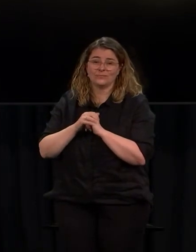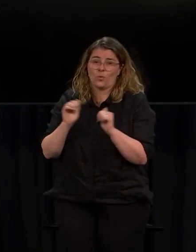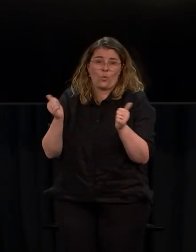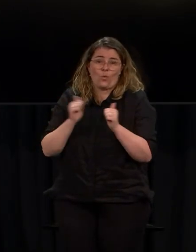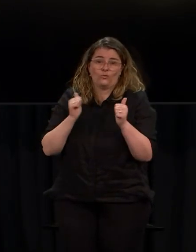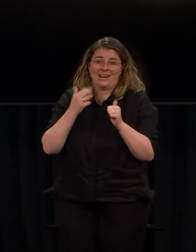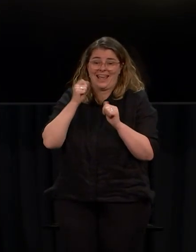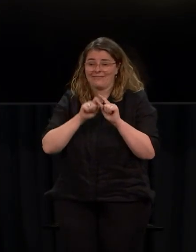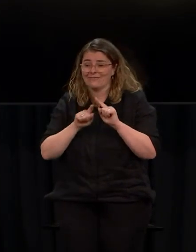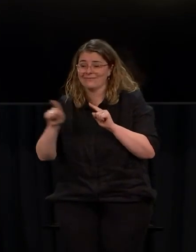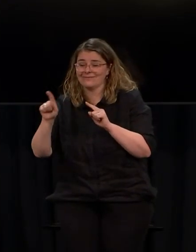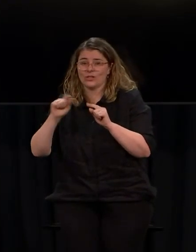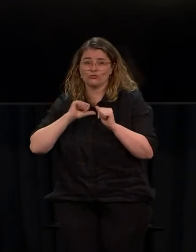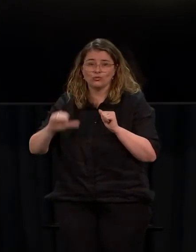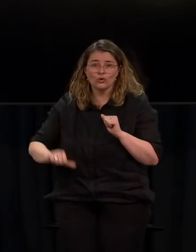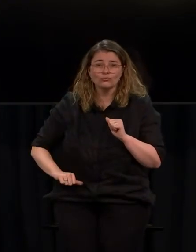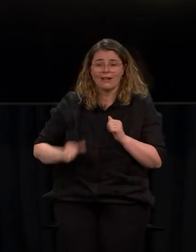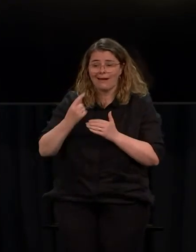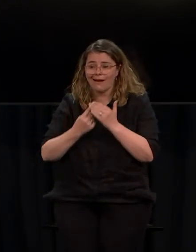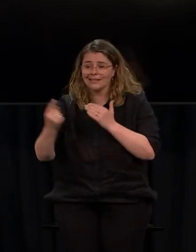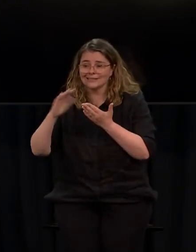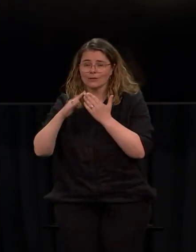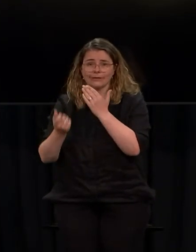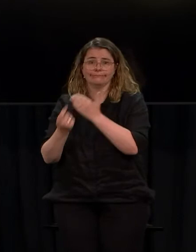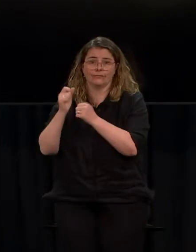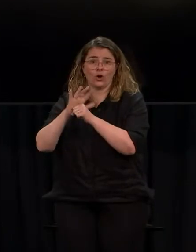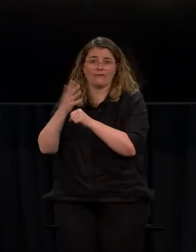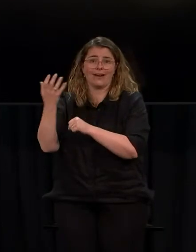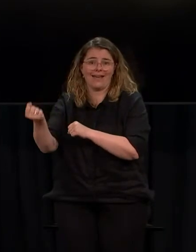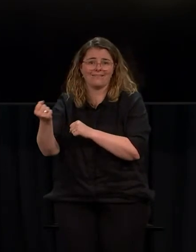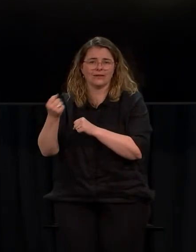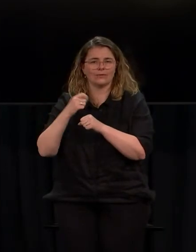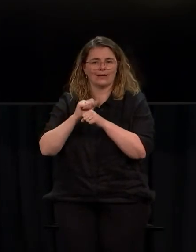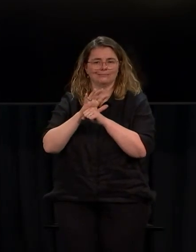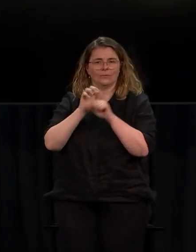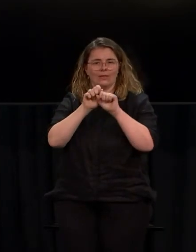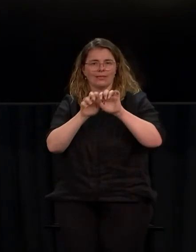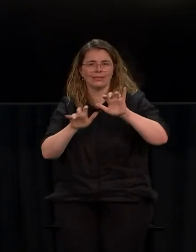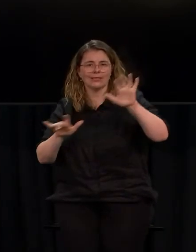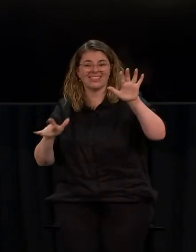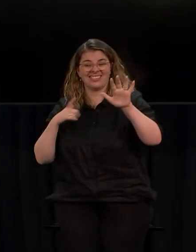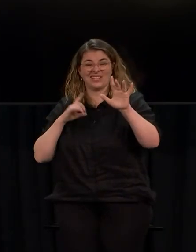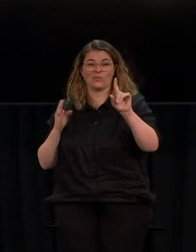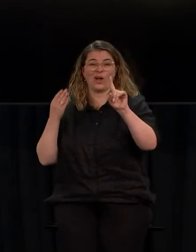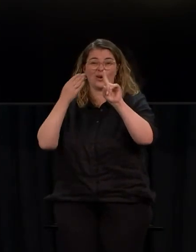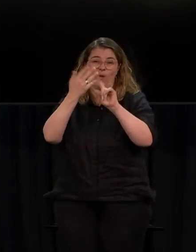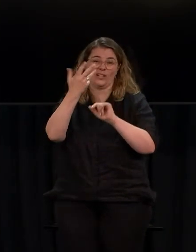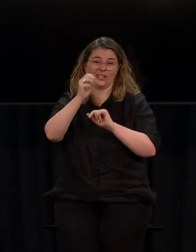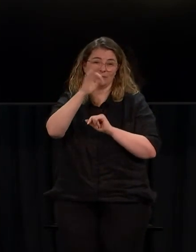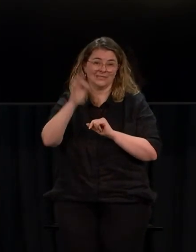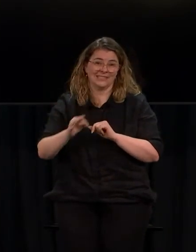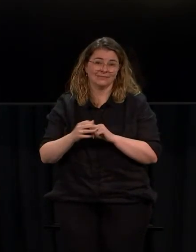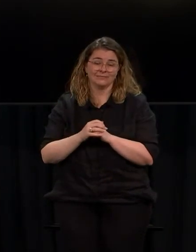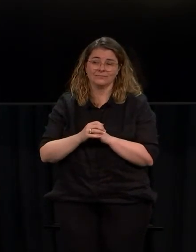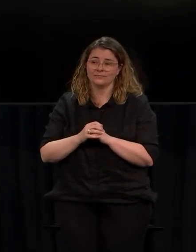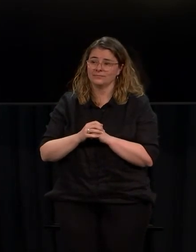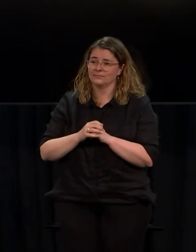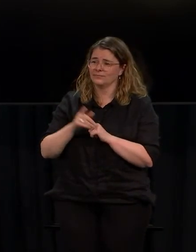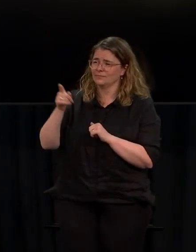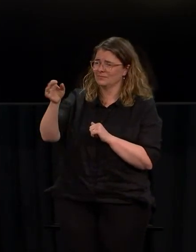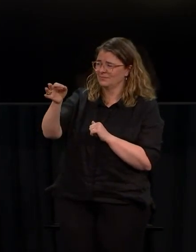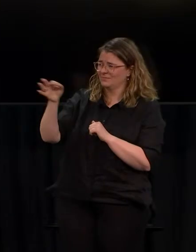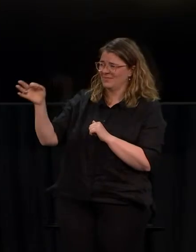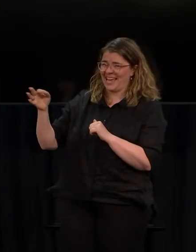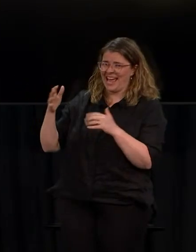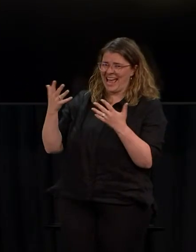communities already that are rural and isolated. So that's why we've set those goals. How are you going to handle the community? How are you going to handle